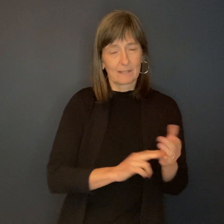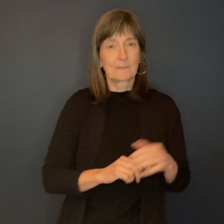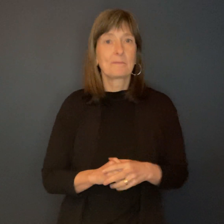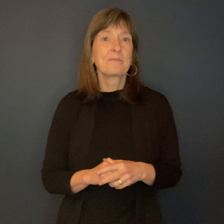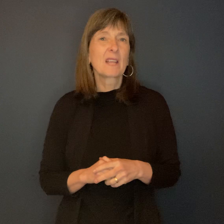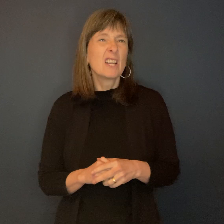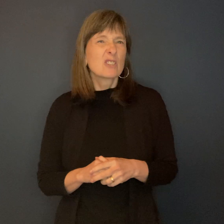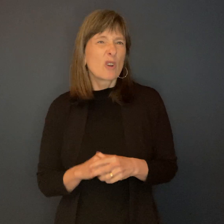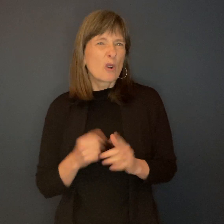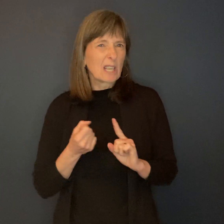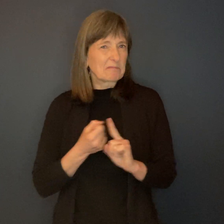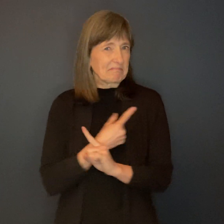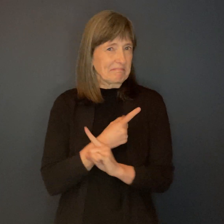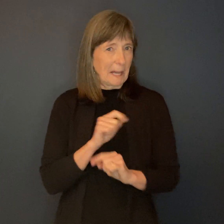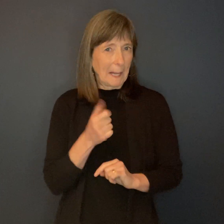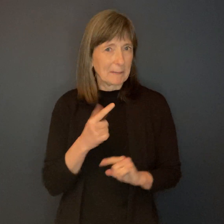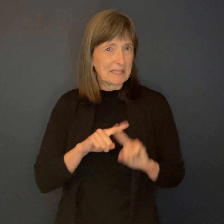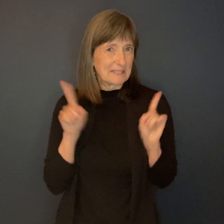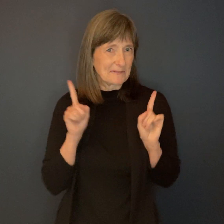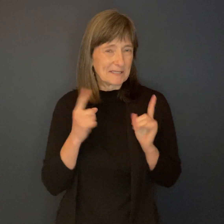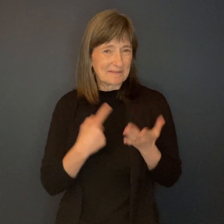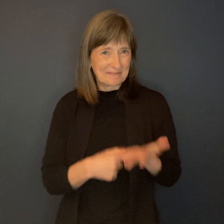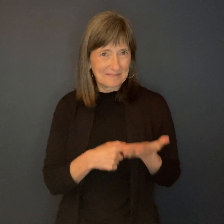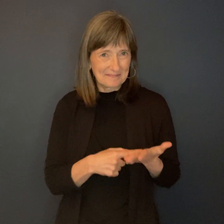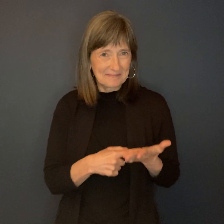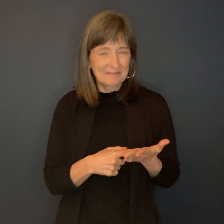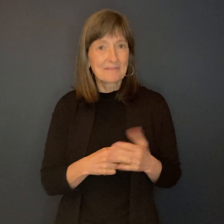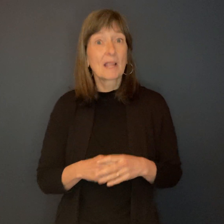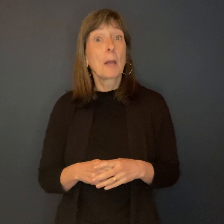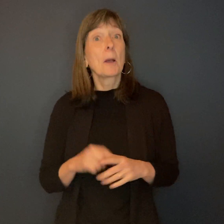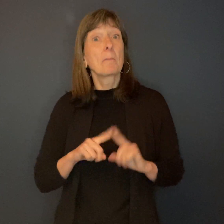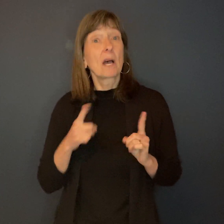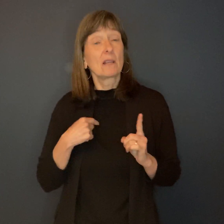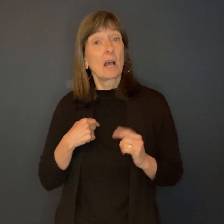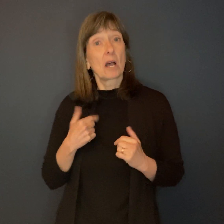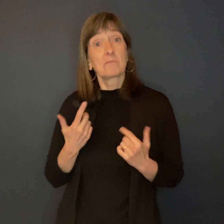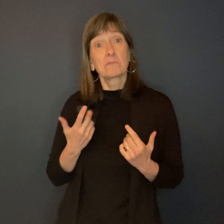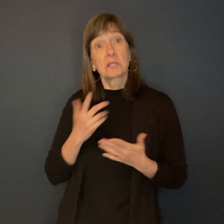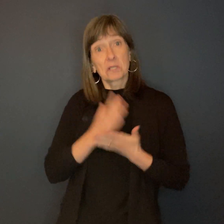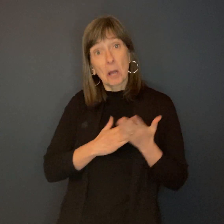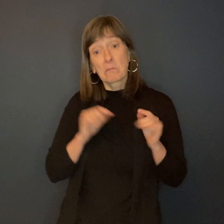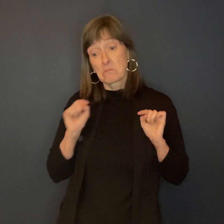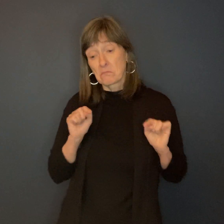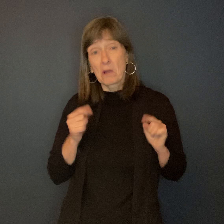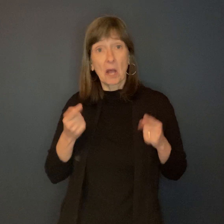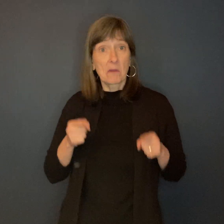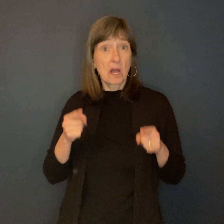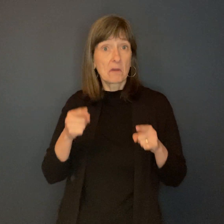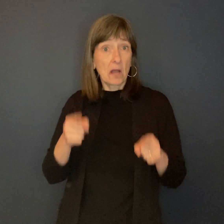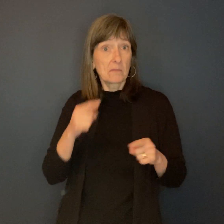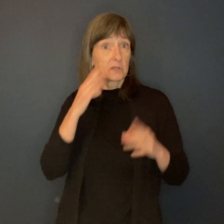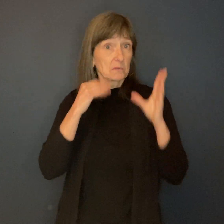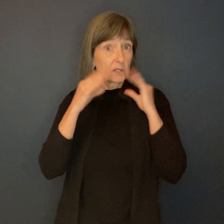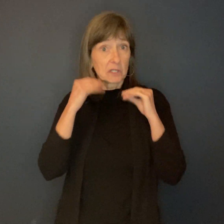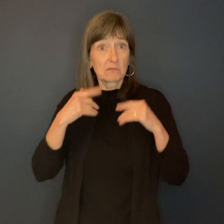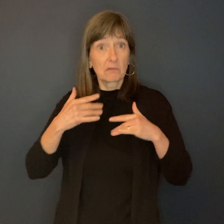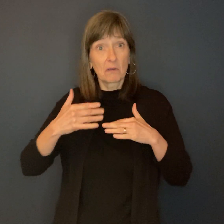conversation, and I was invited as a result of some of those inquiries and experiences that we had to